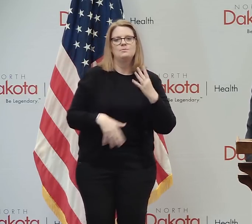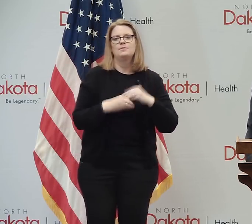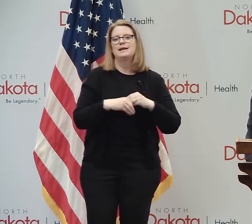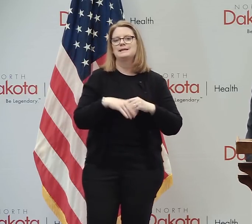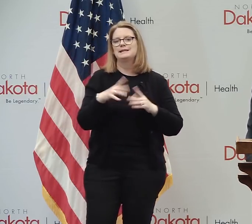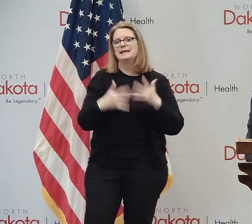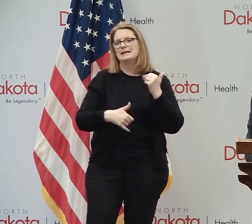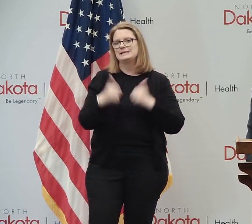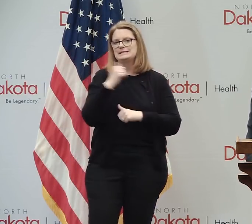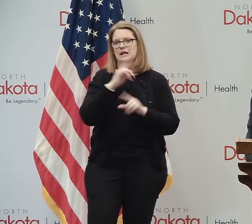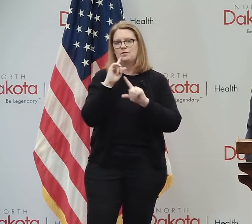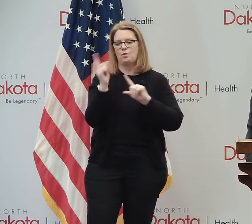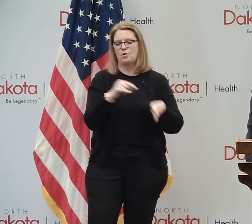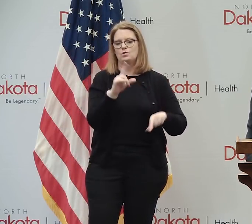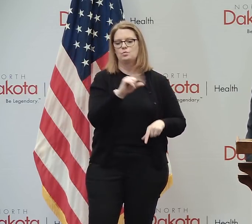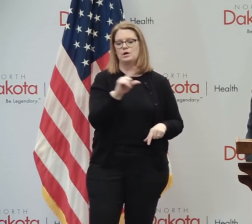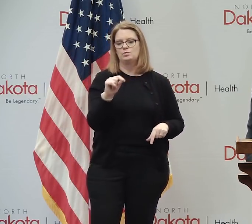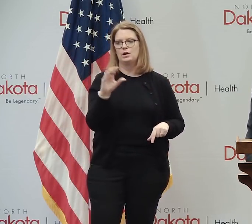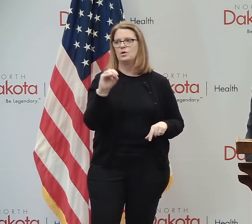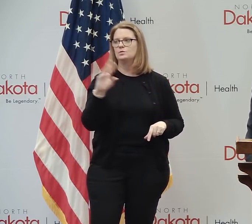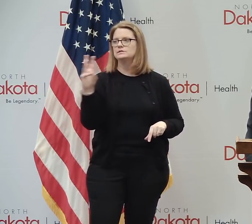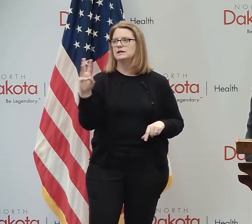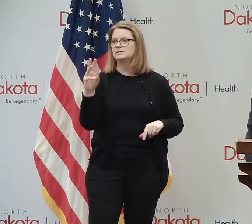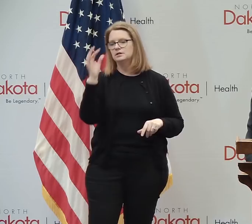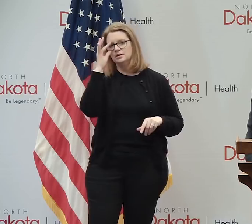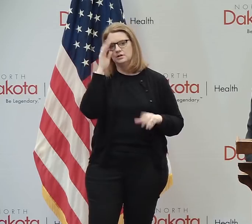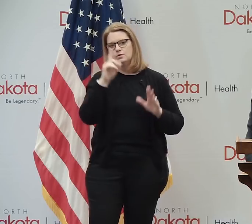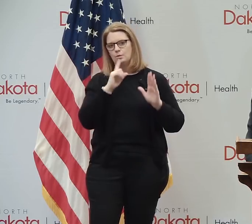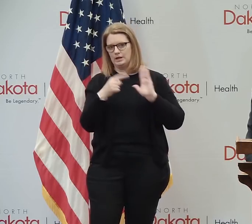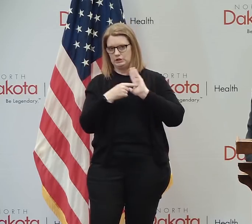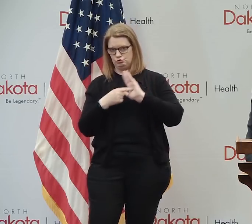Order 2020-06 to reflect